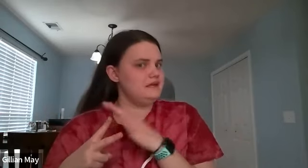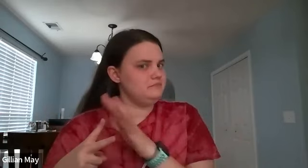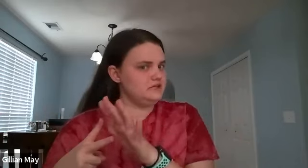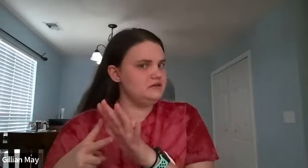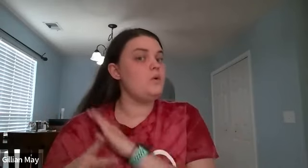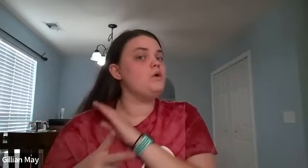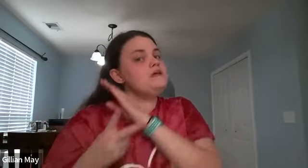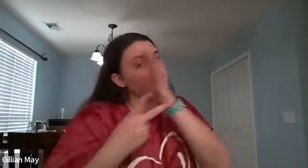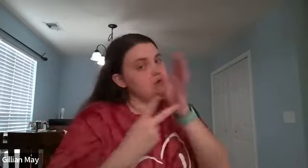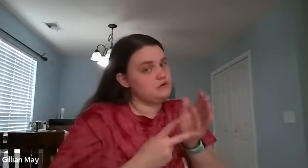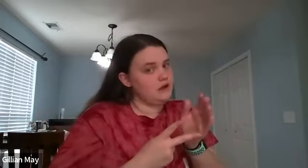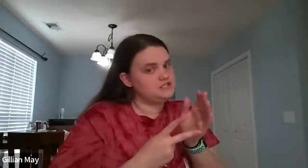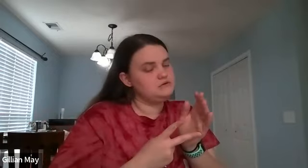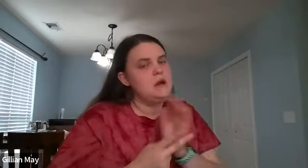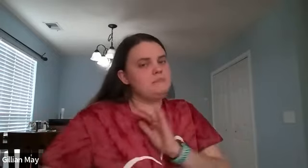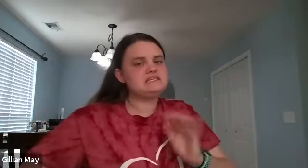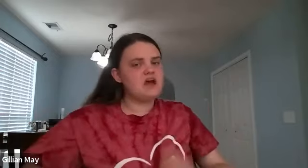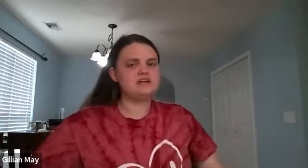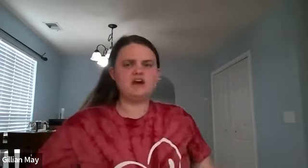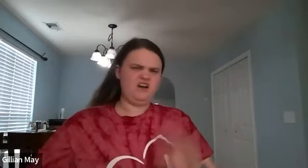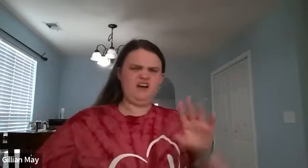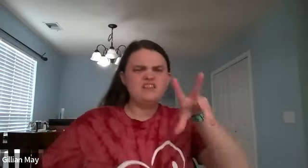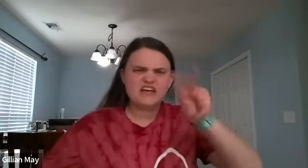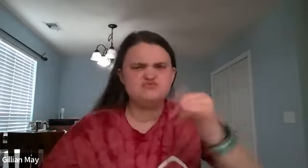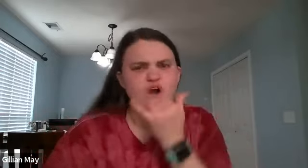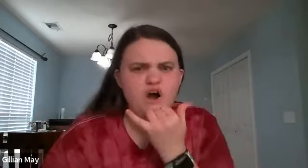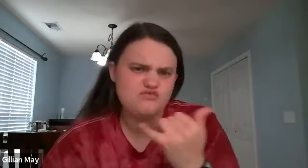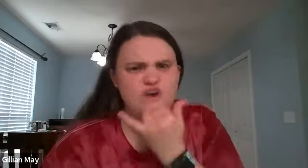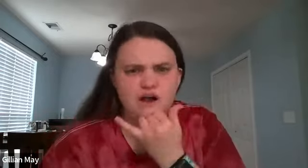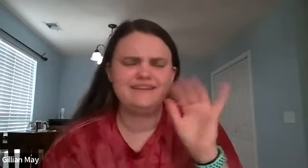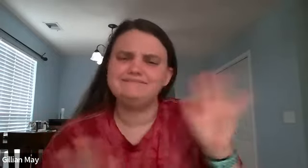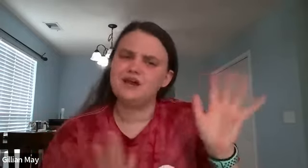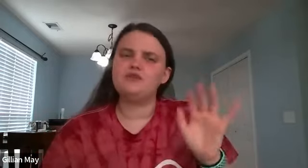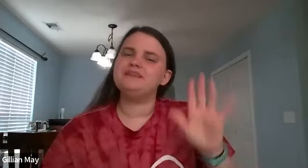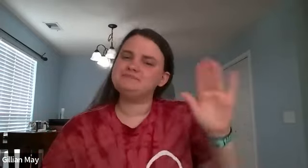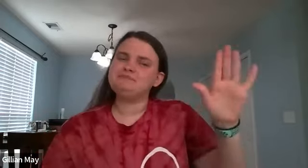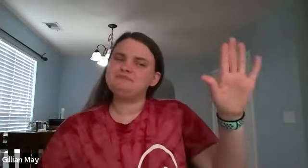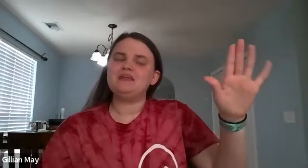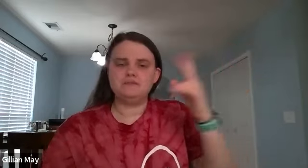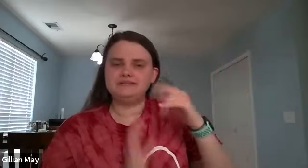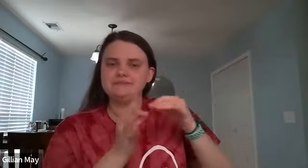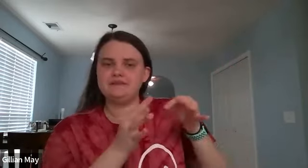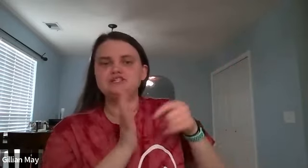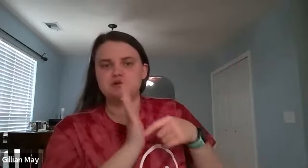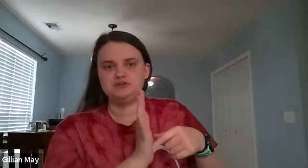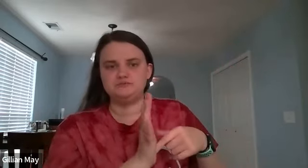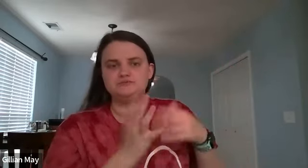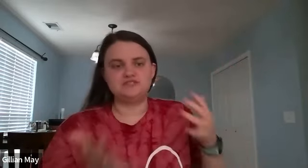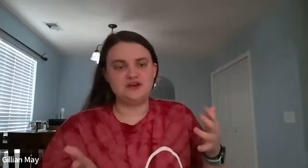it be, or they will correct you, but it's not in a, that's wrong. Like, no, they'll be like, let me show you.